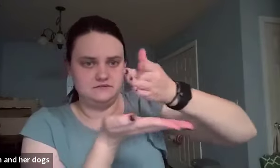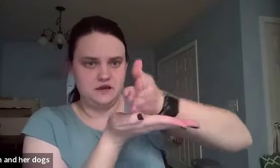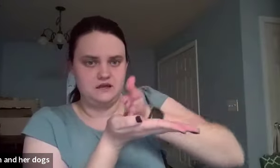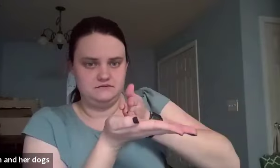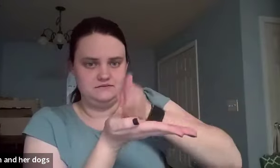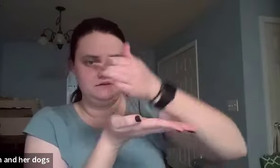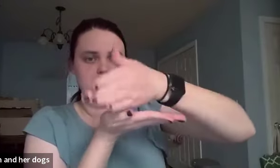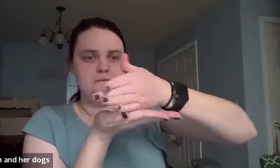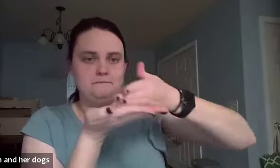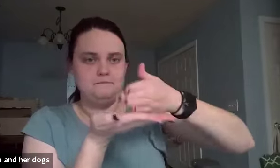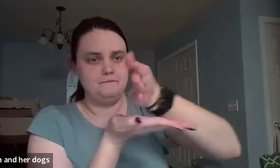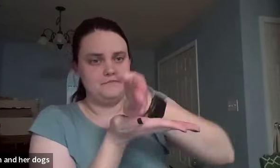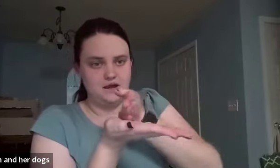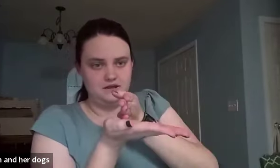slice of pie. Pie.